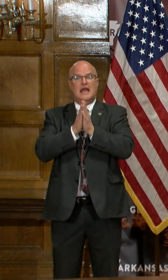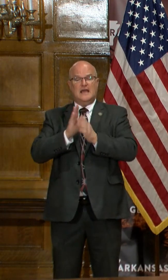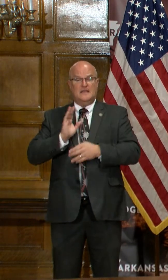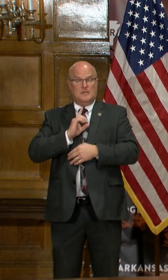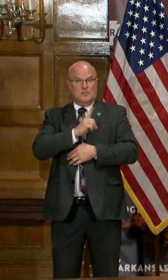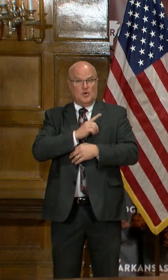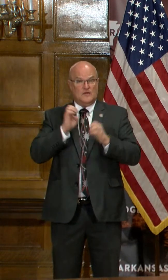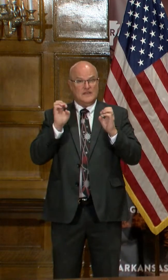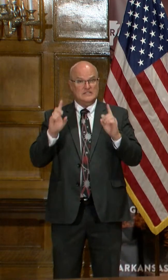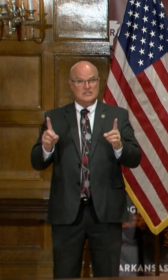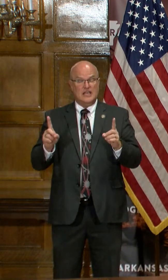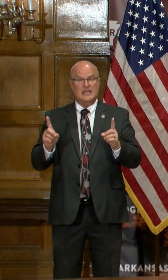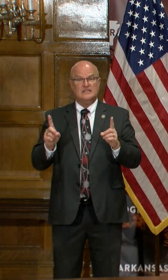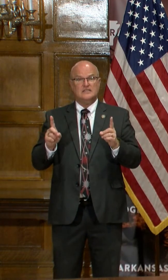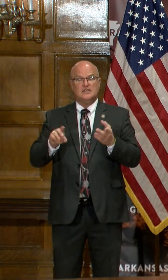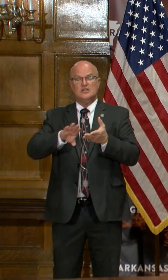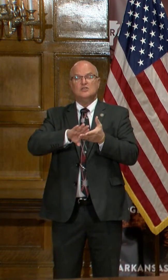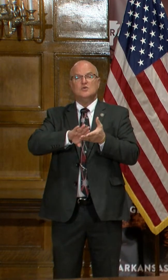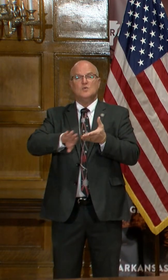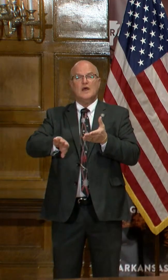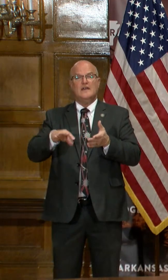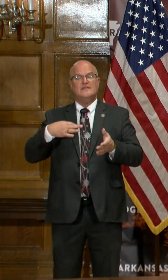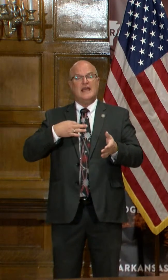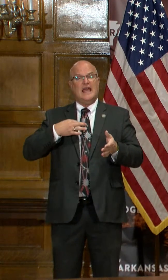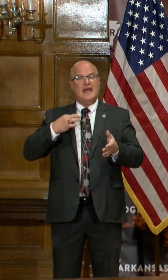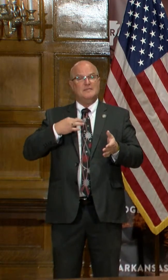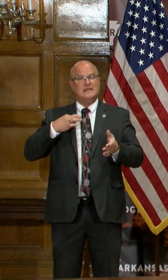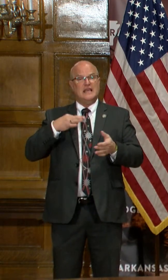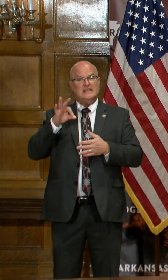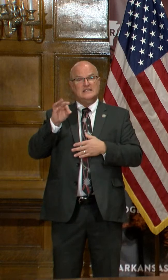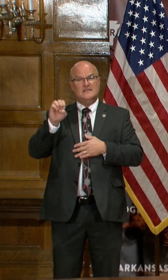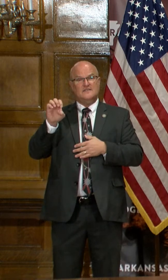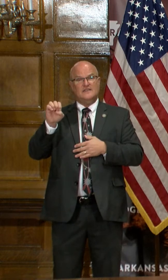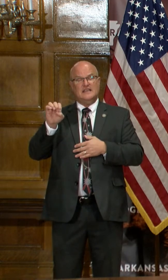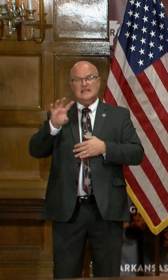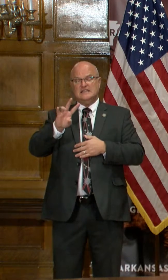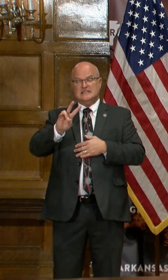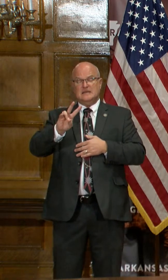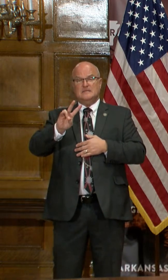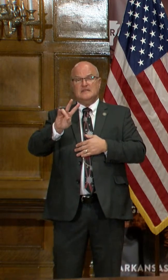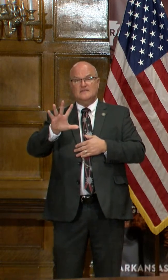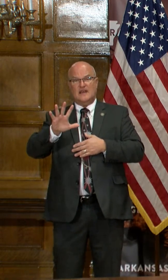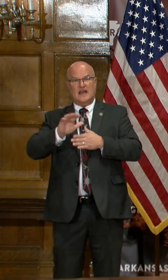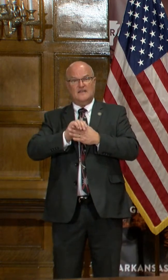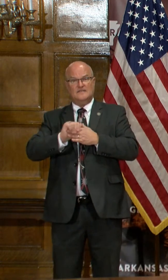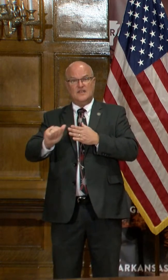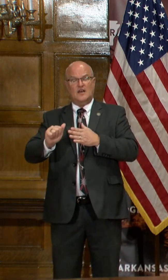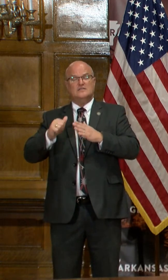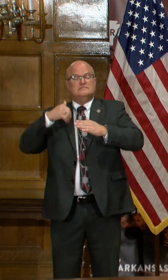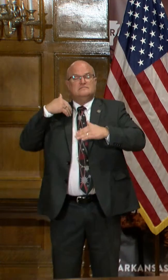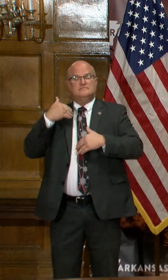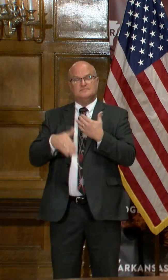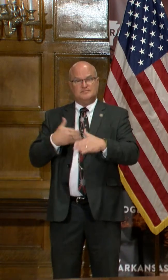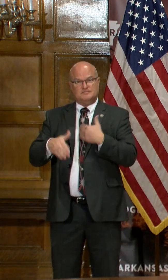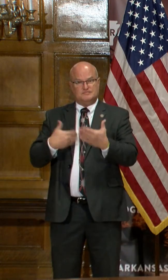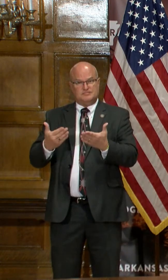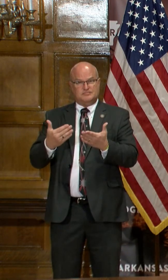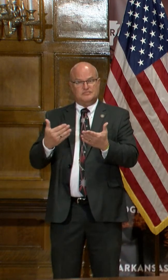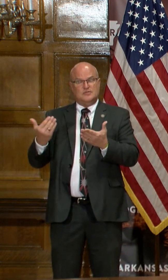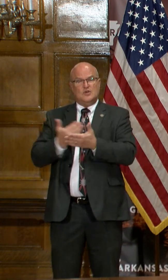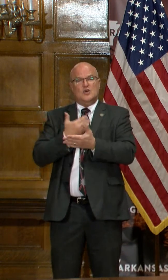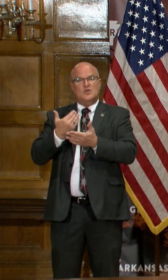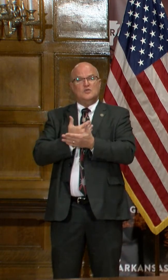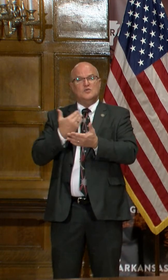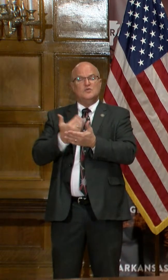Board of Education to waive the application fee of $75 and to expedite the applications of a